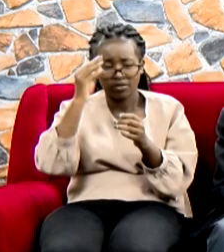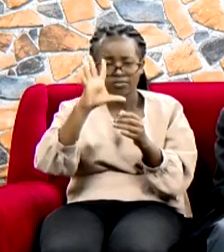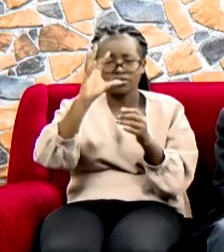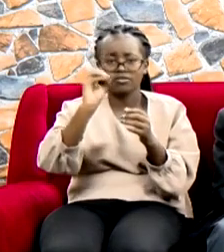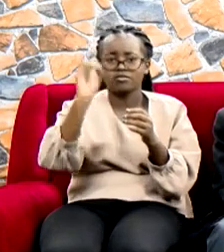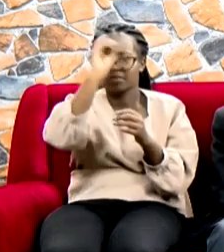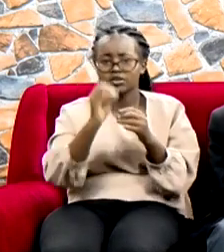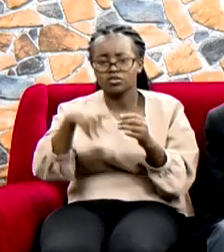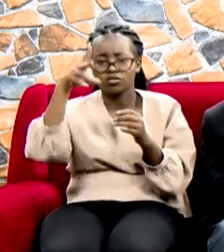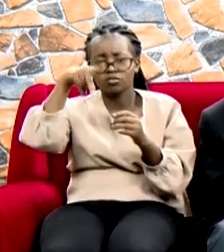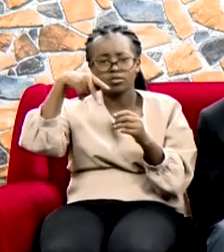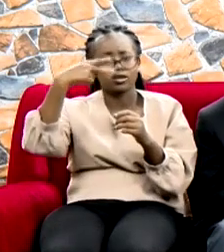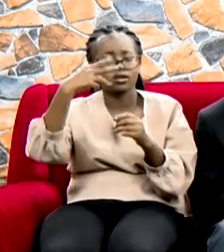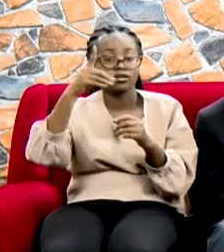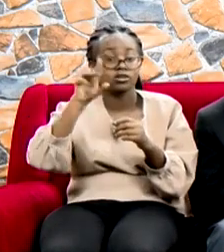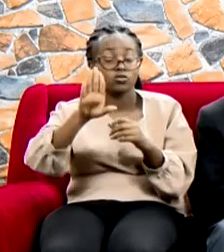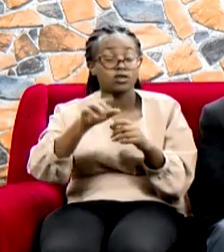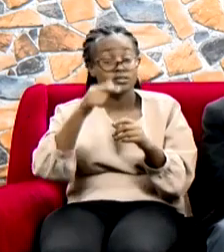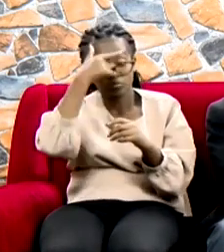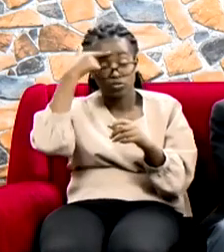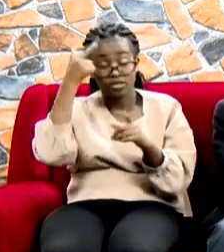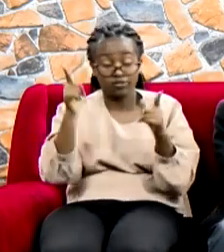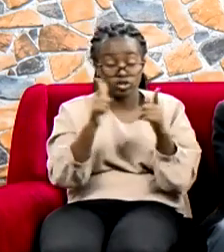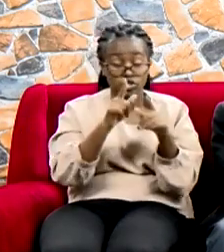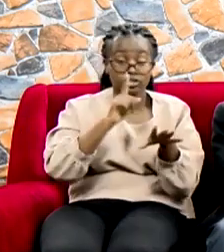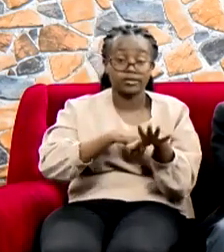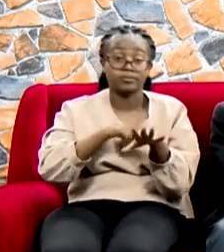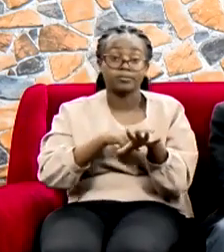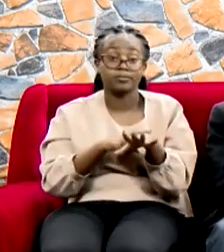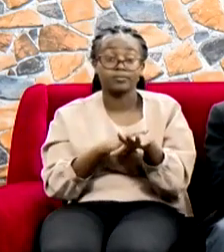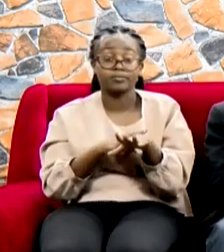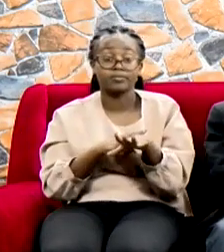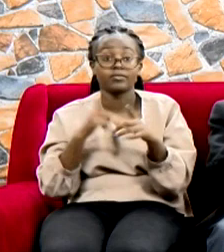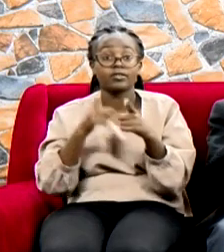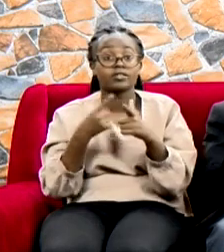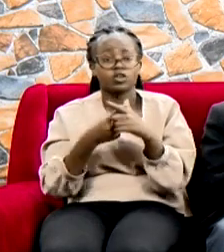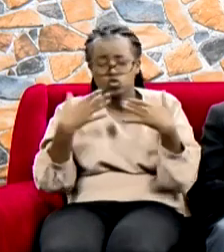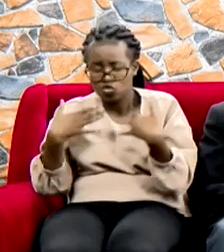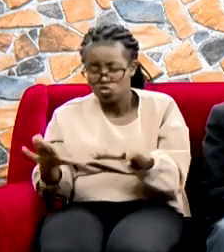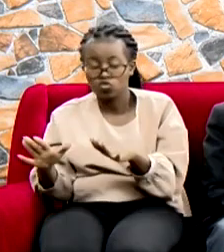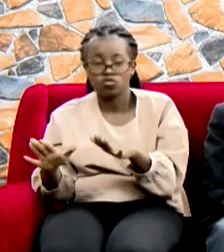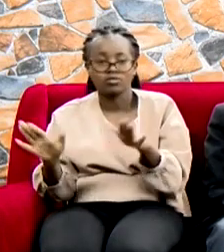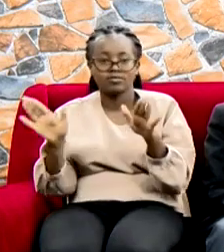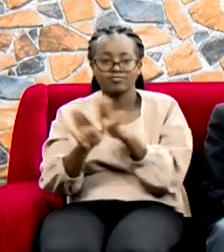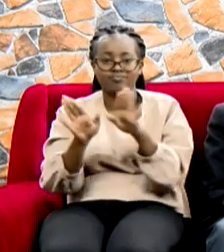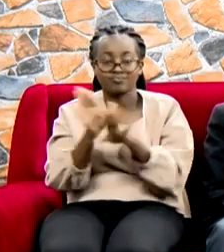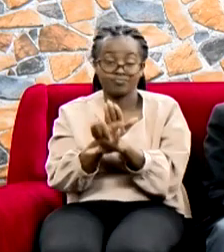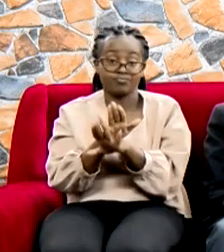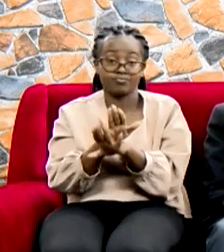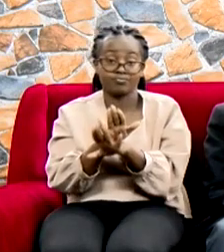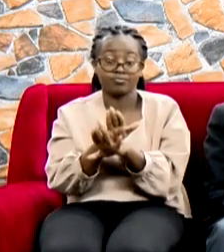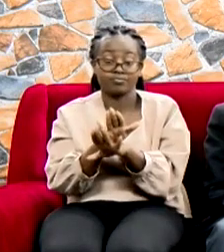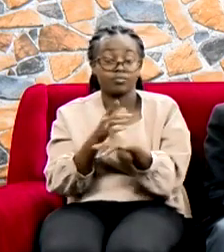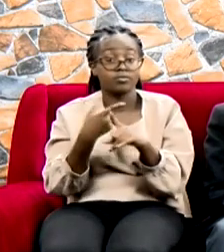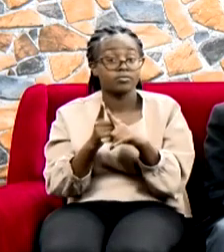PhD. Because in disintegration, it takes a short period of time. Okay. And you totally lose quite a number of things, yes. Okay.